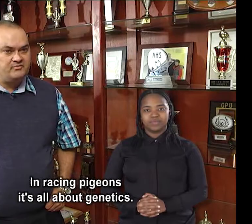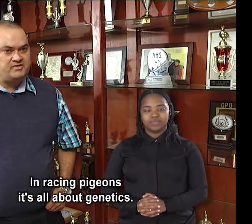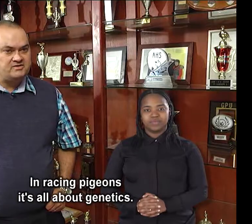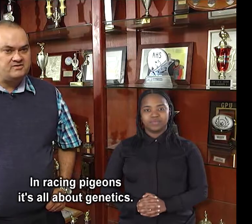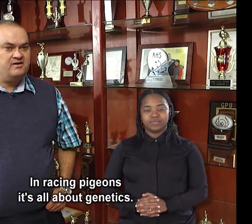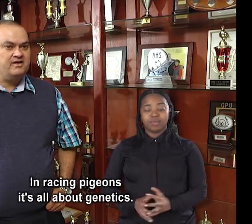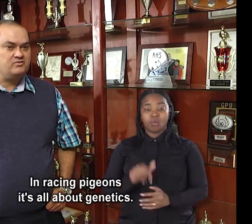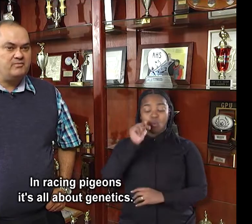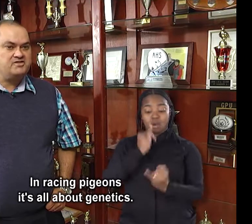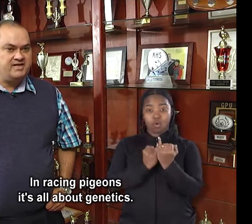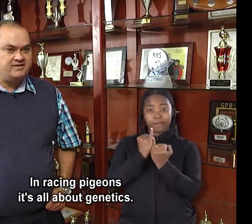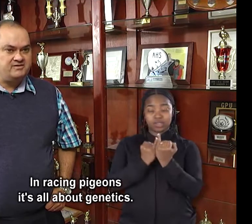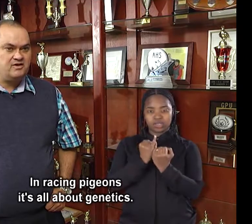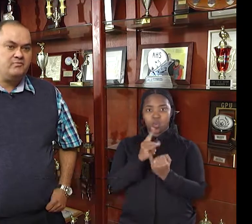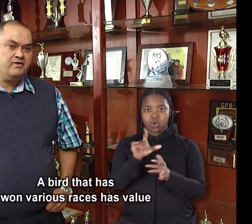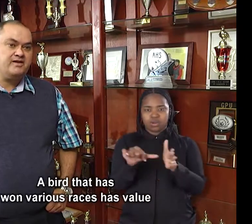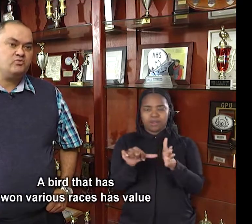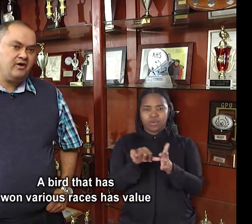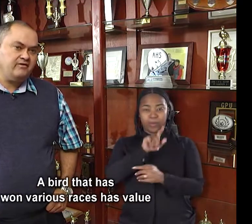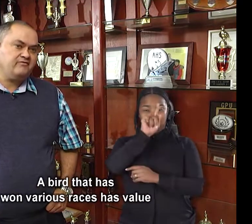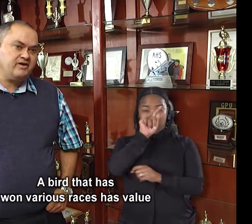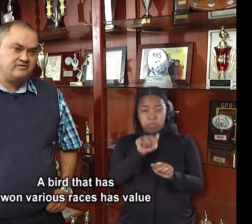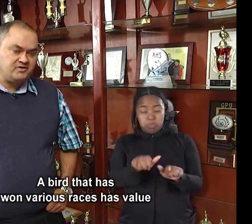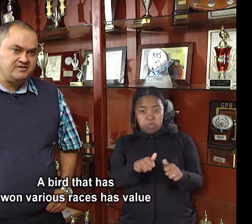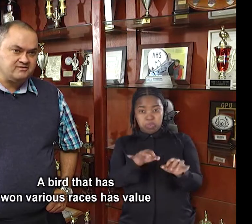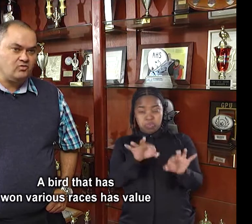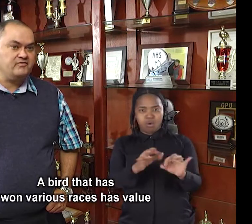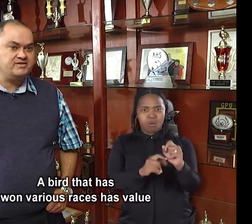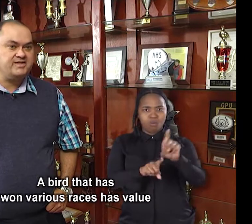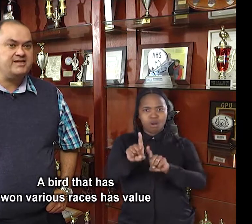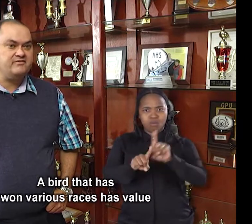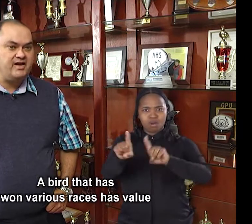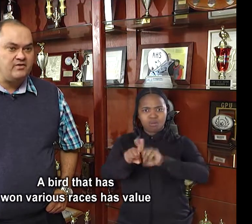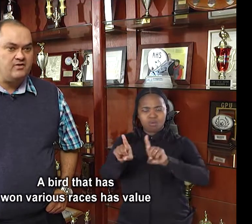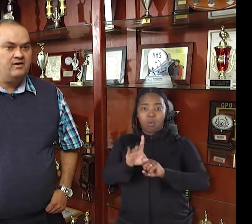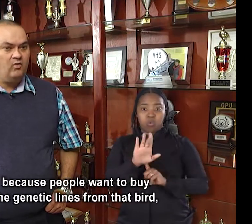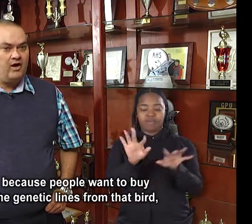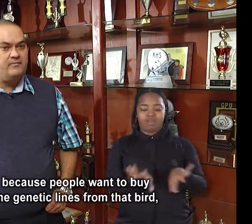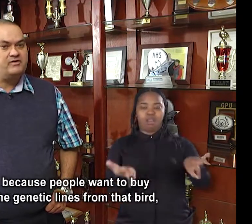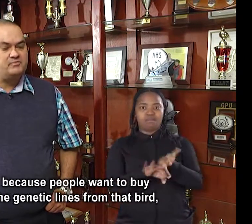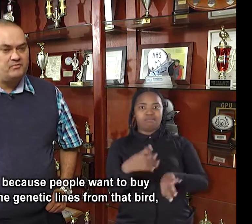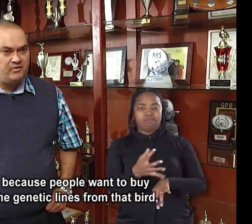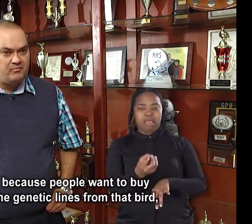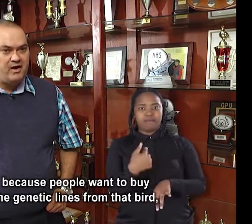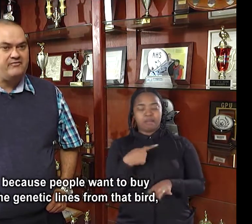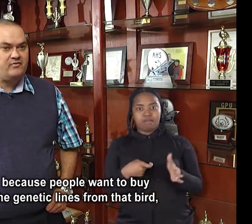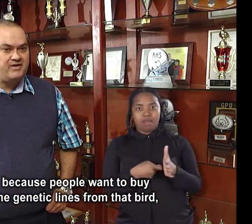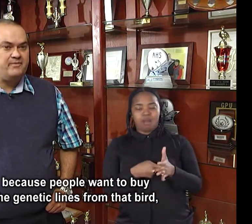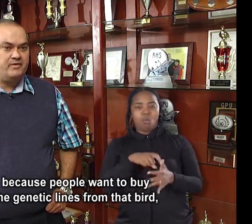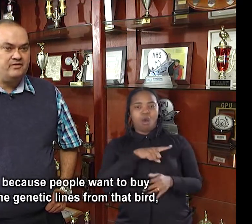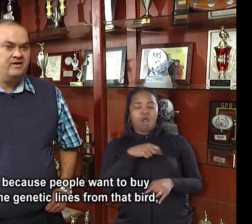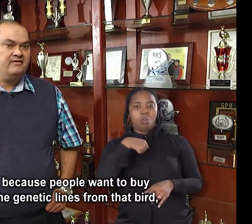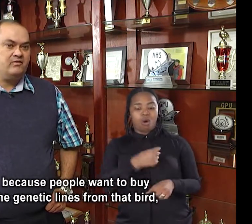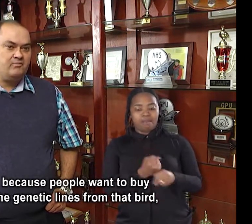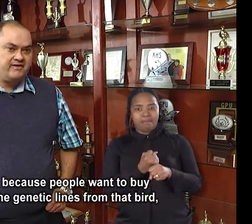In racing pigeons, it's all about genetics. So a bird that's won various races all of a sudden has a value. Why? Because people want to buy from